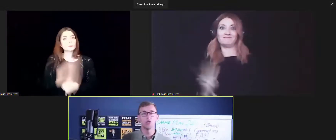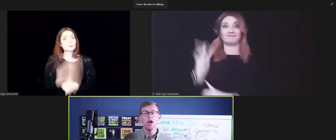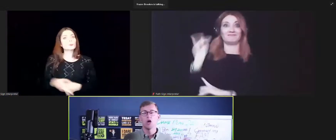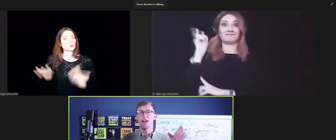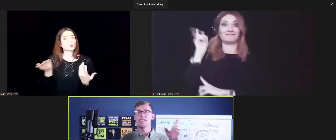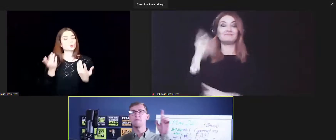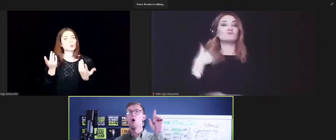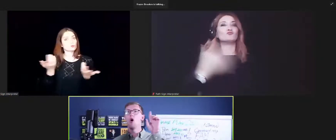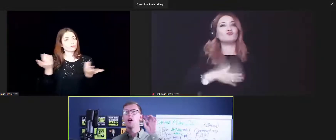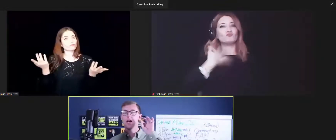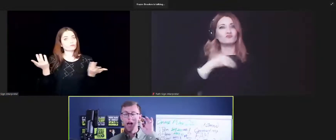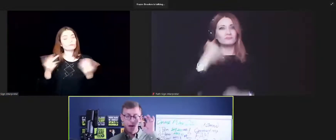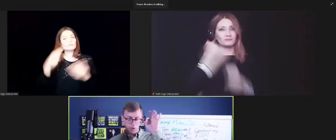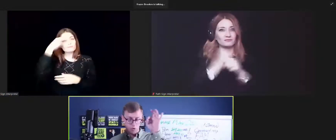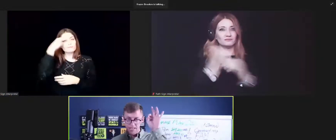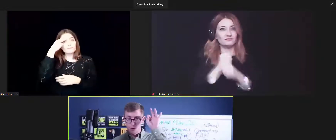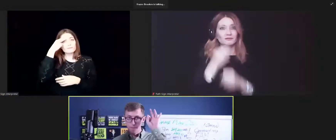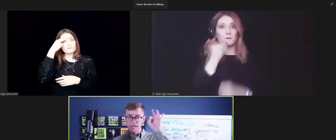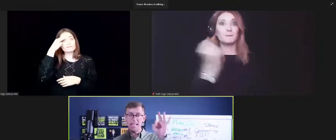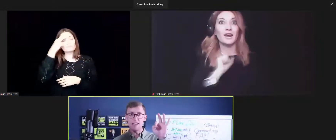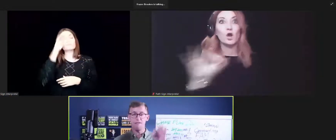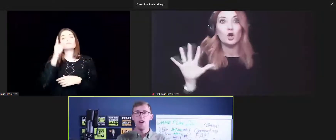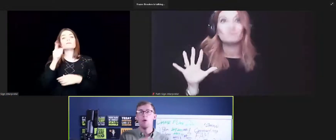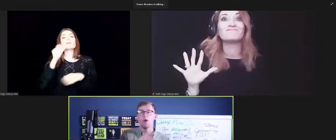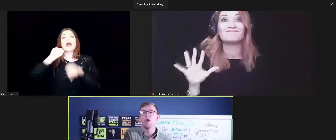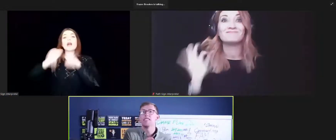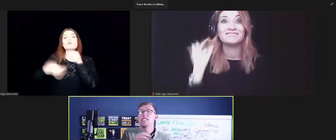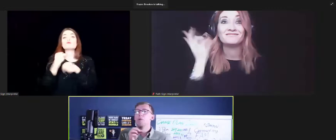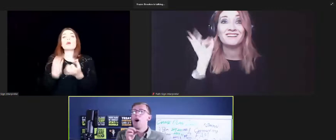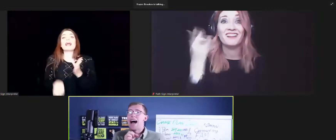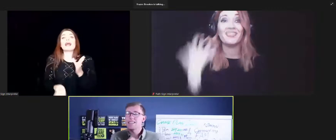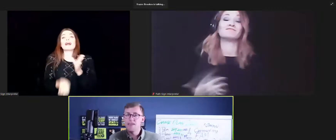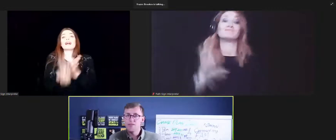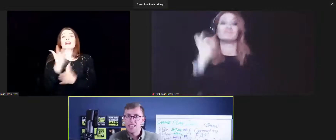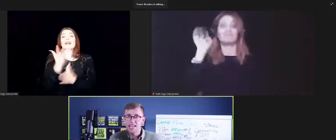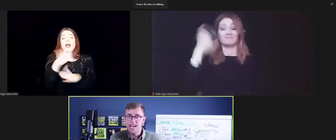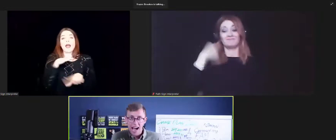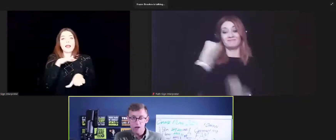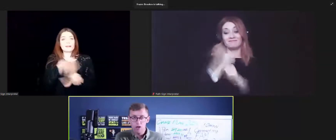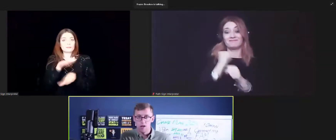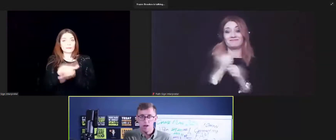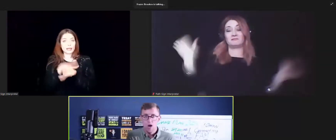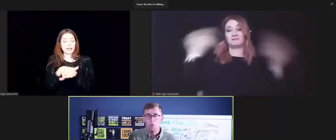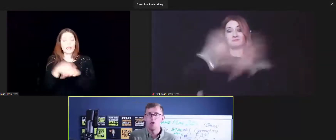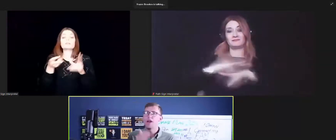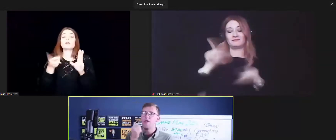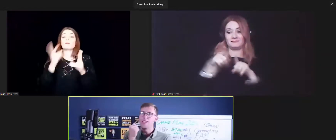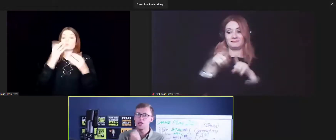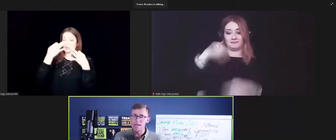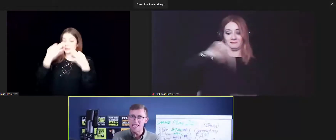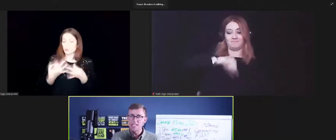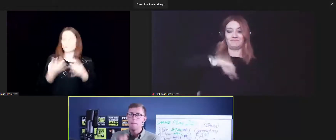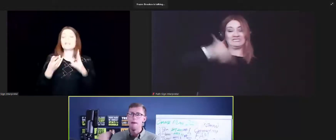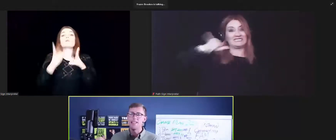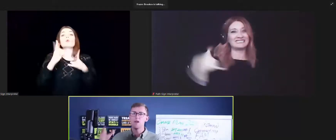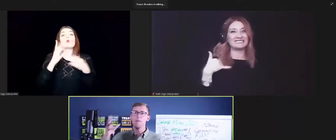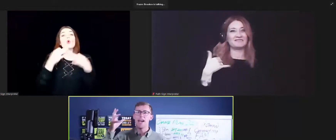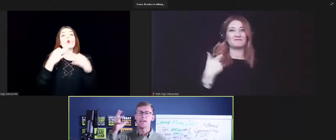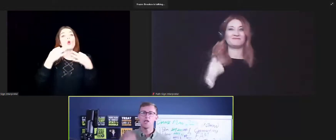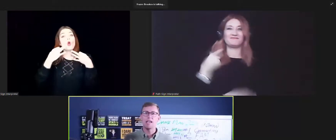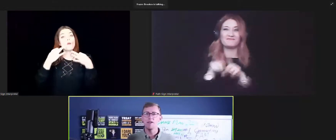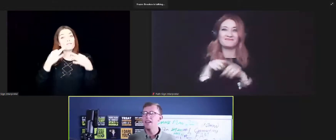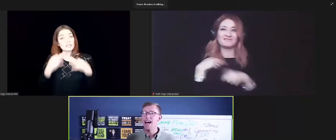confidence, creating more belief, which turns into more activity and action, which then creates speed,